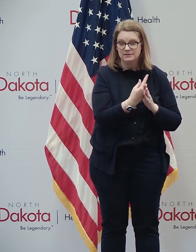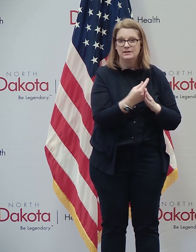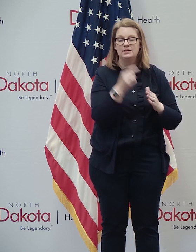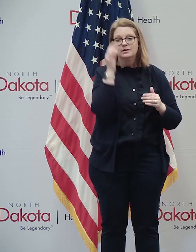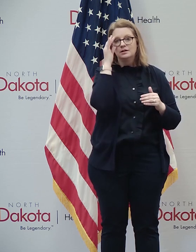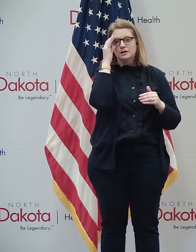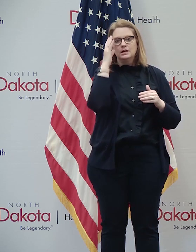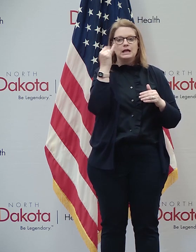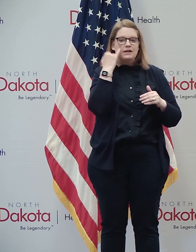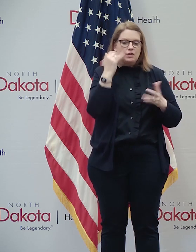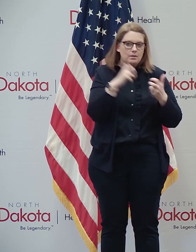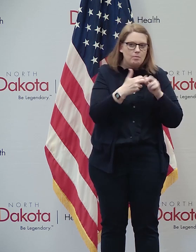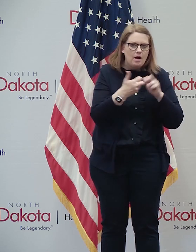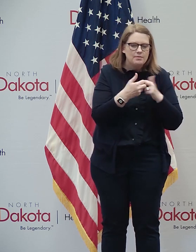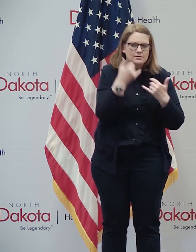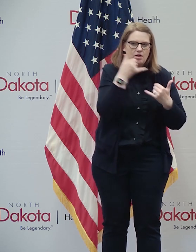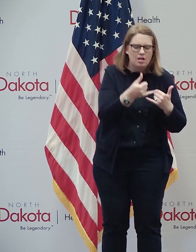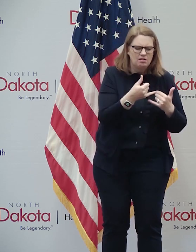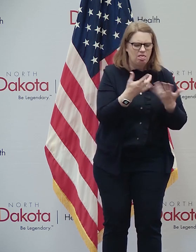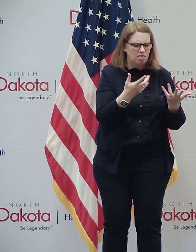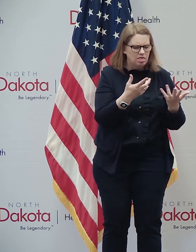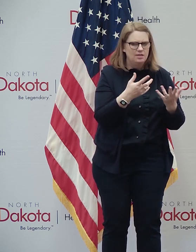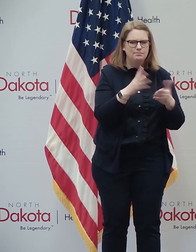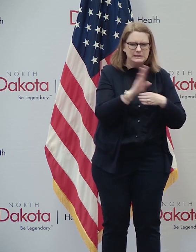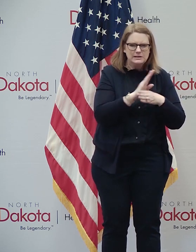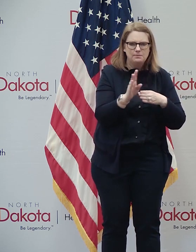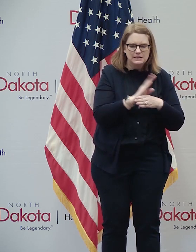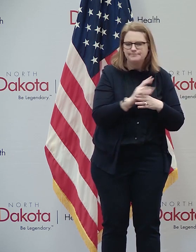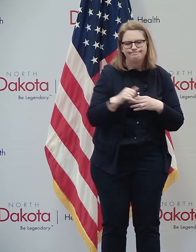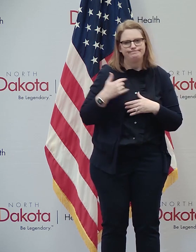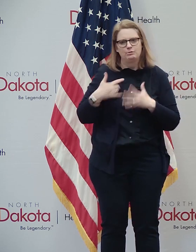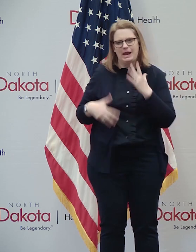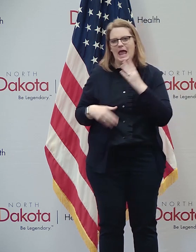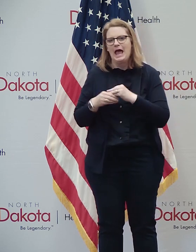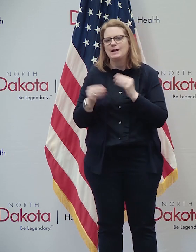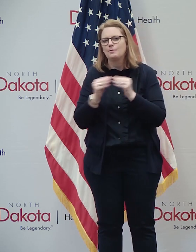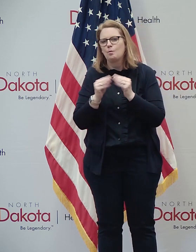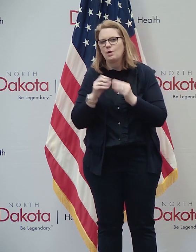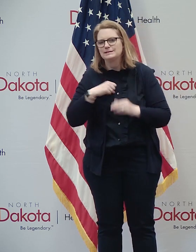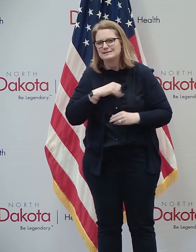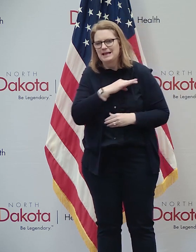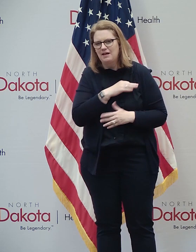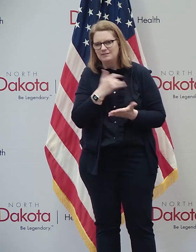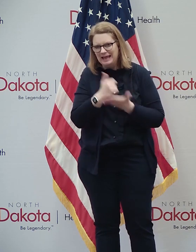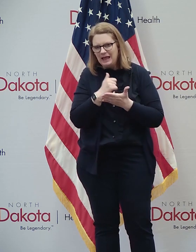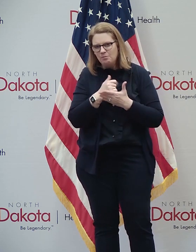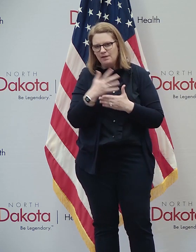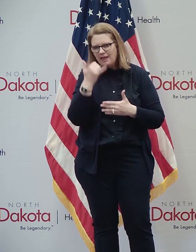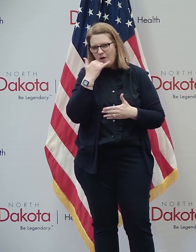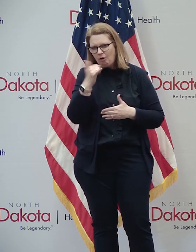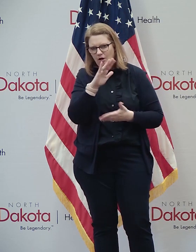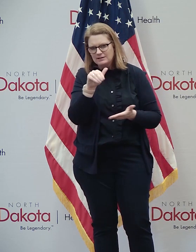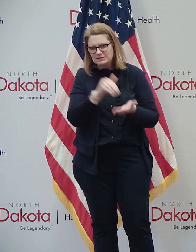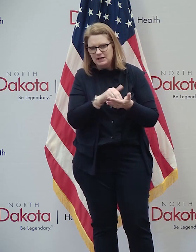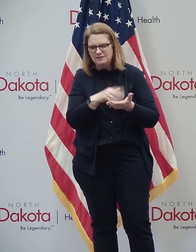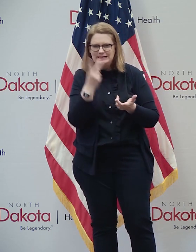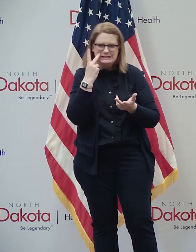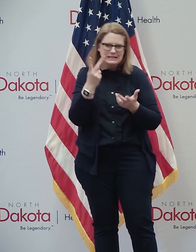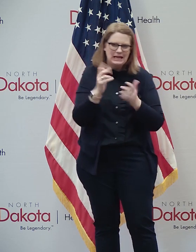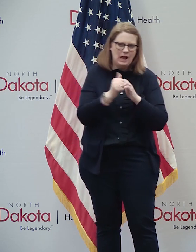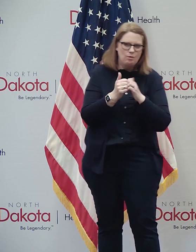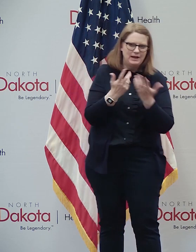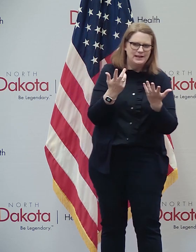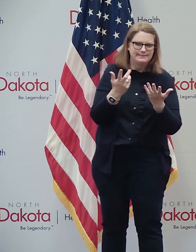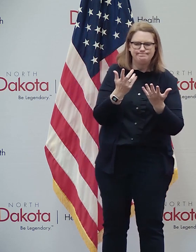let people know, if you had trouble getting through this morning, we're adding more staff to help with the call center and looking at other options to handle